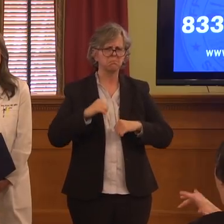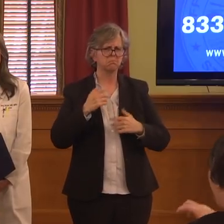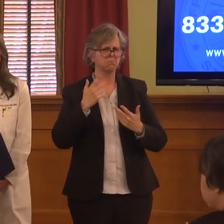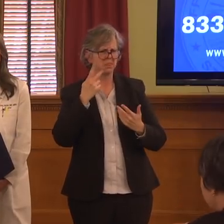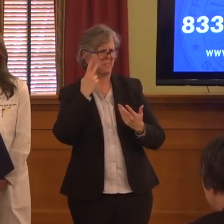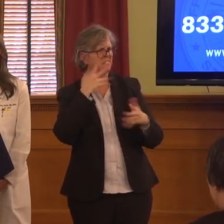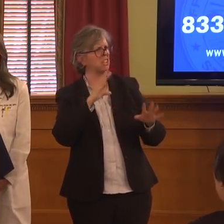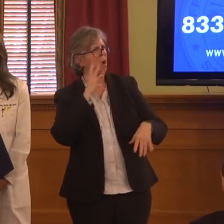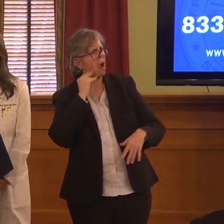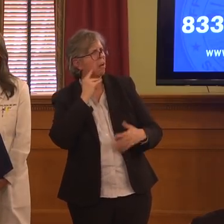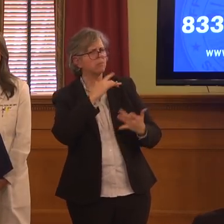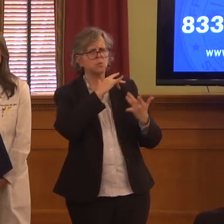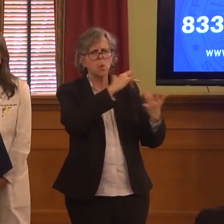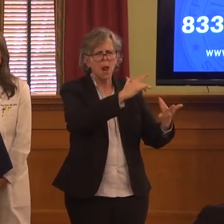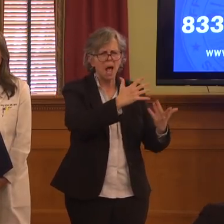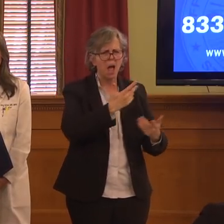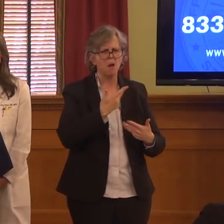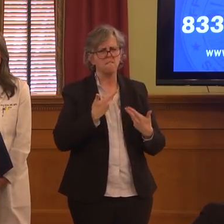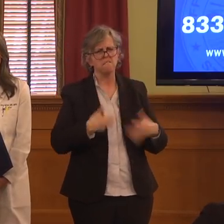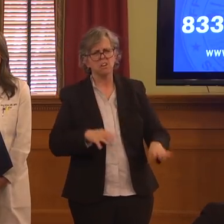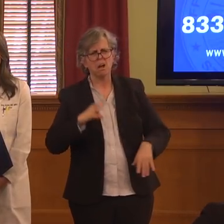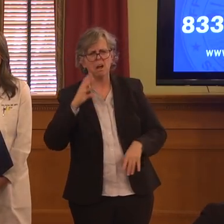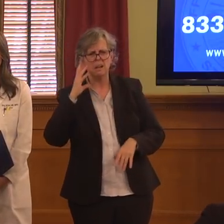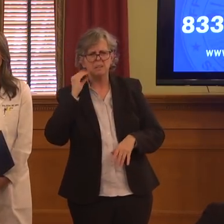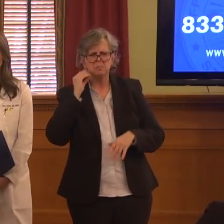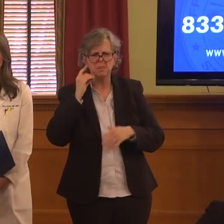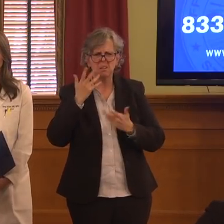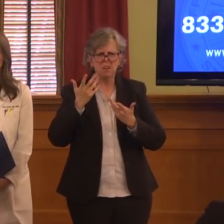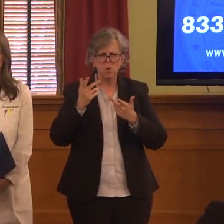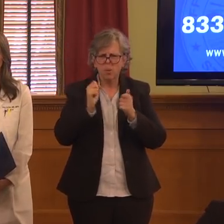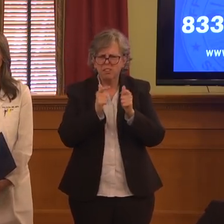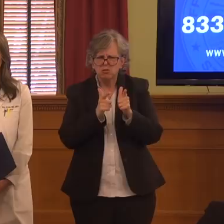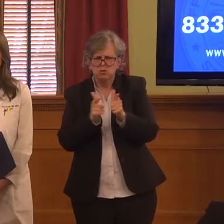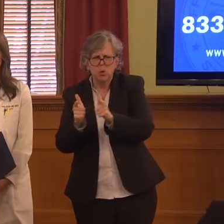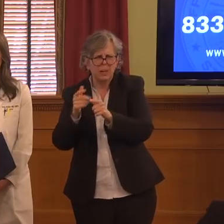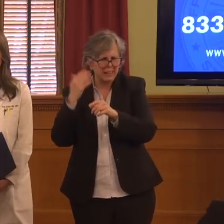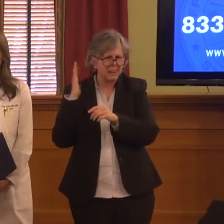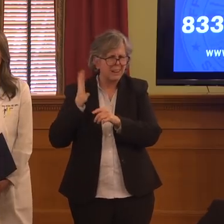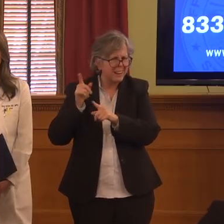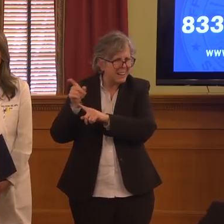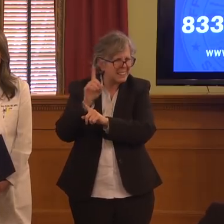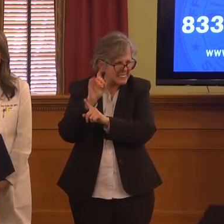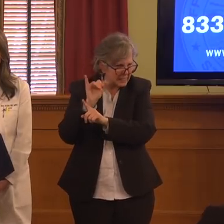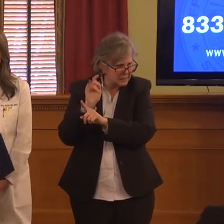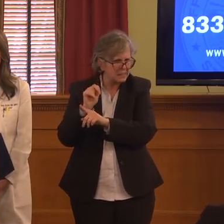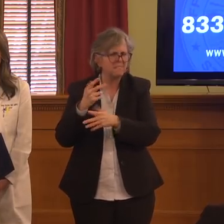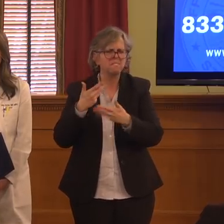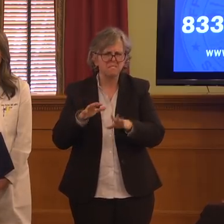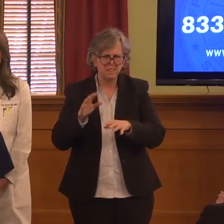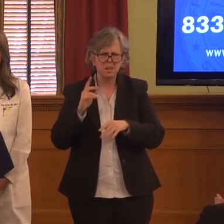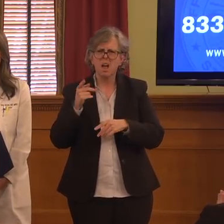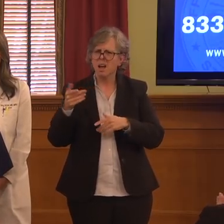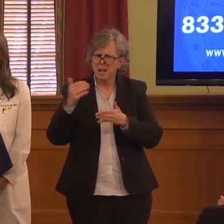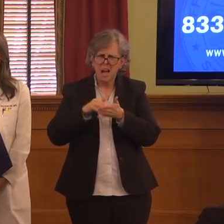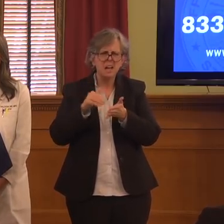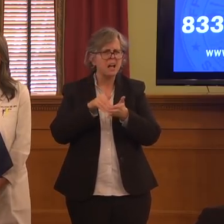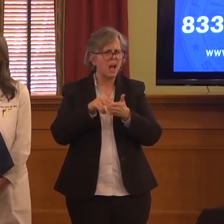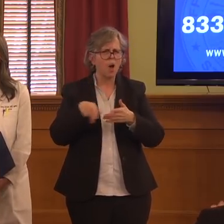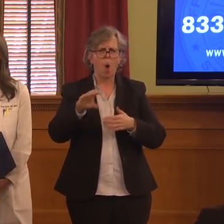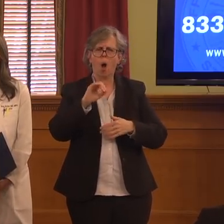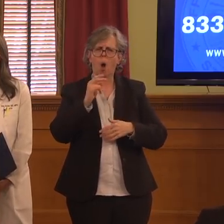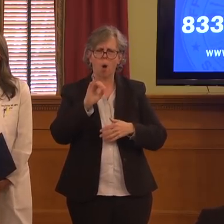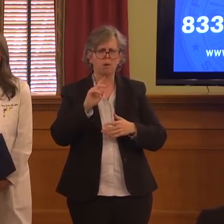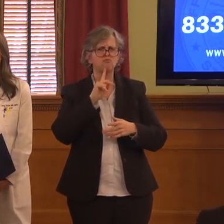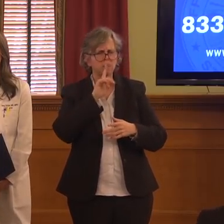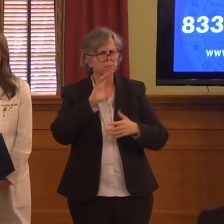I've been to Dayton when the mass shootings occurred. And I've seen every single time Ohioans come together. And I've seen